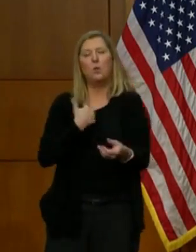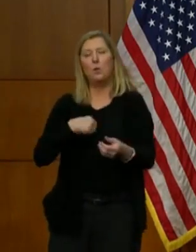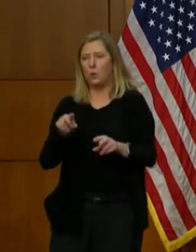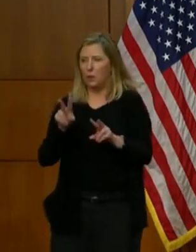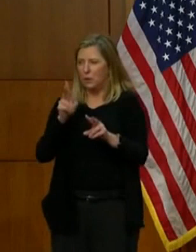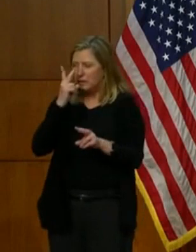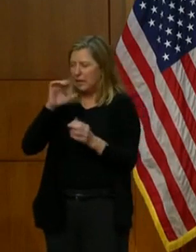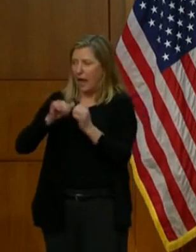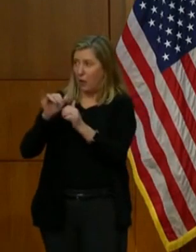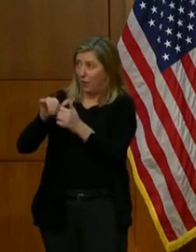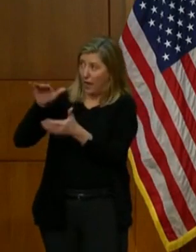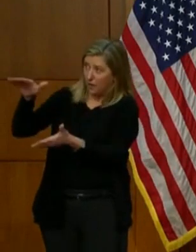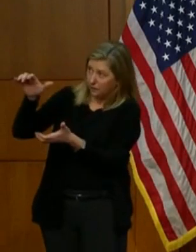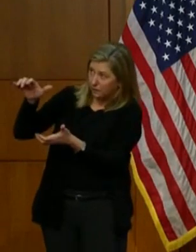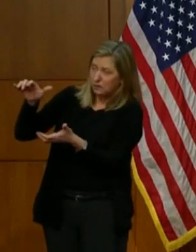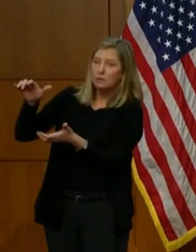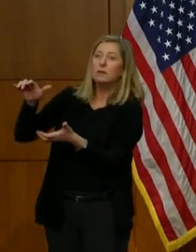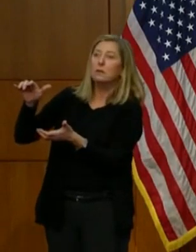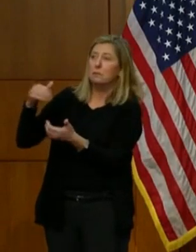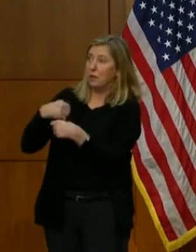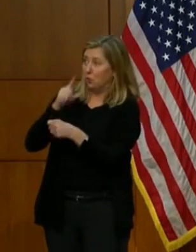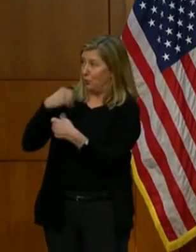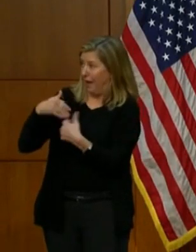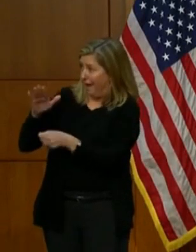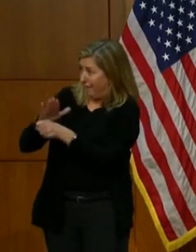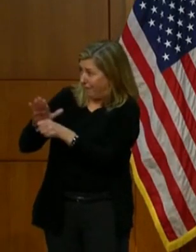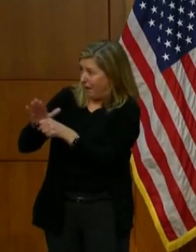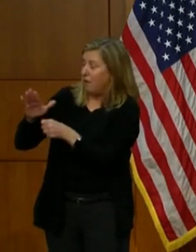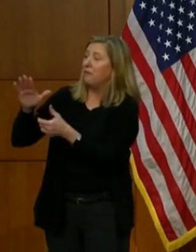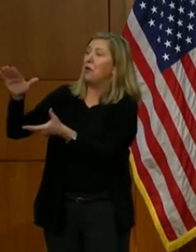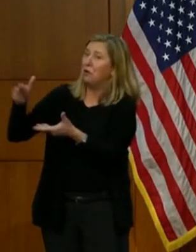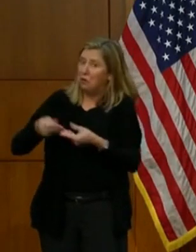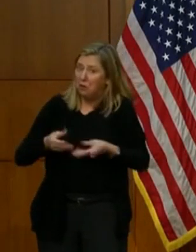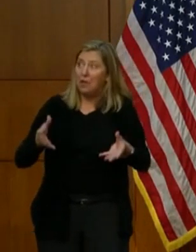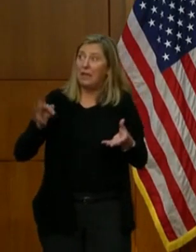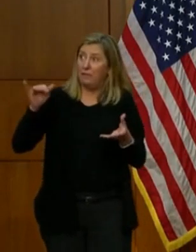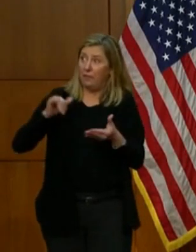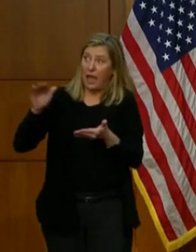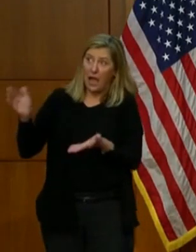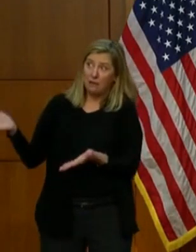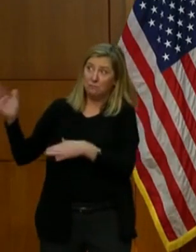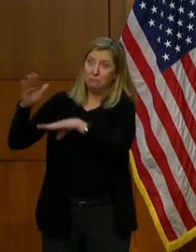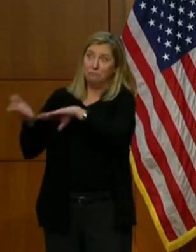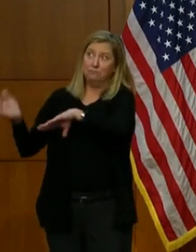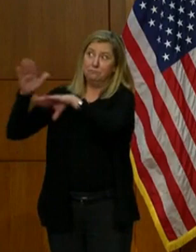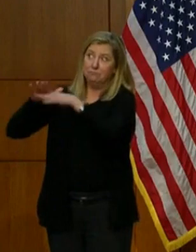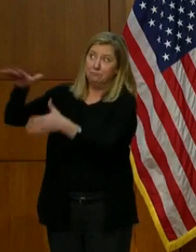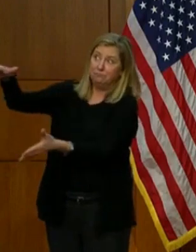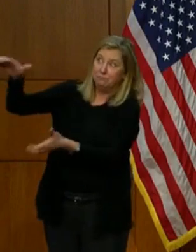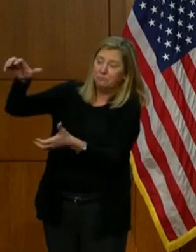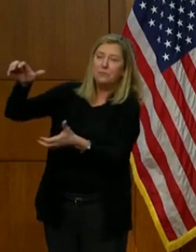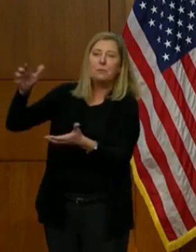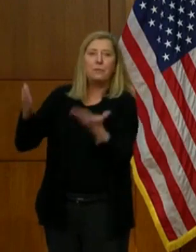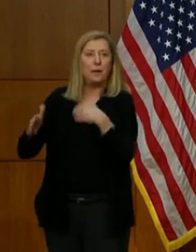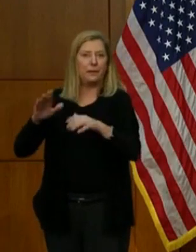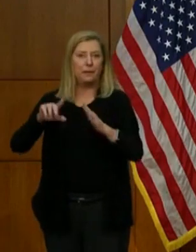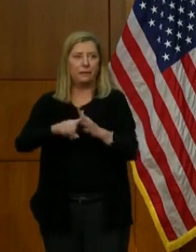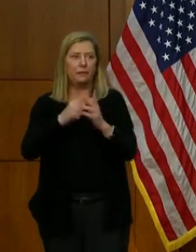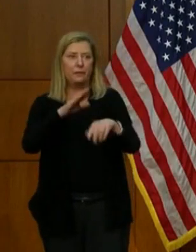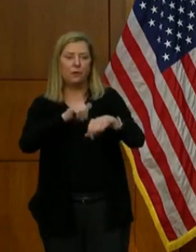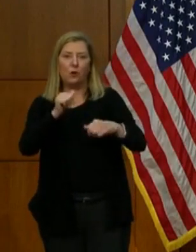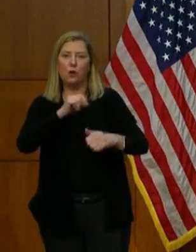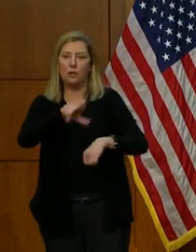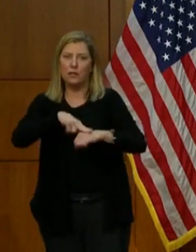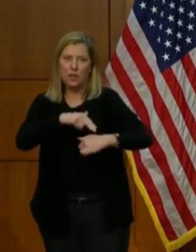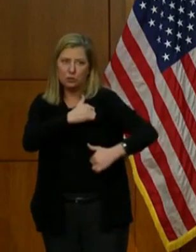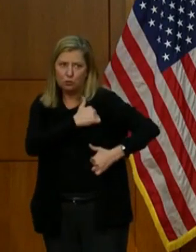will impact us, and if there's a window for us to continue to deploy the National Guard and do fixed site mass vaccination. We'll just have to see how quickly supply